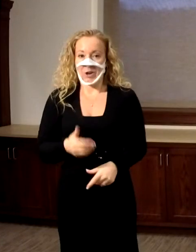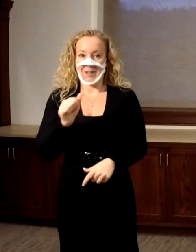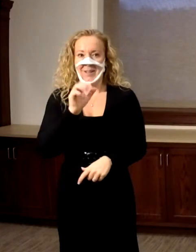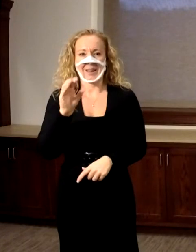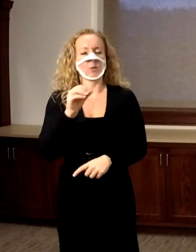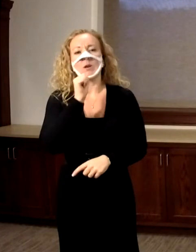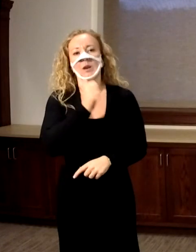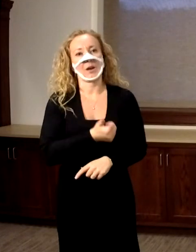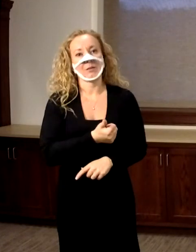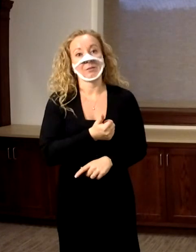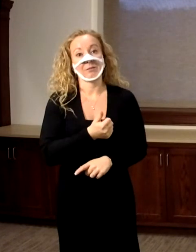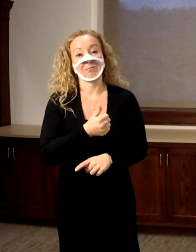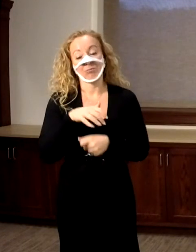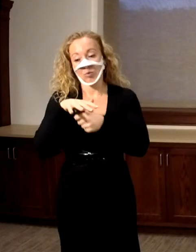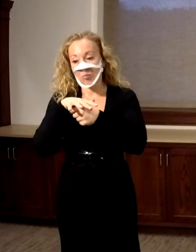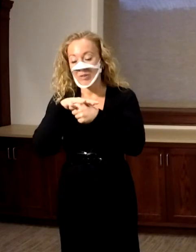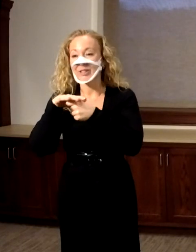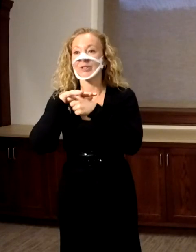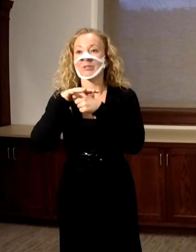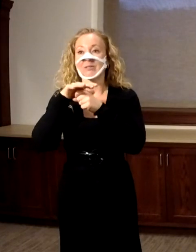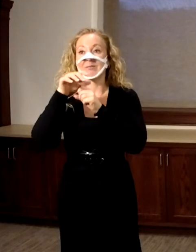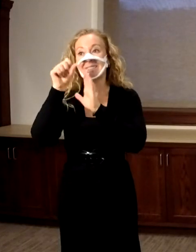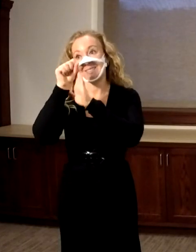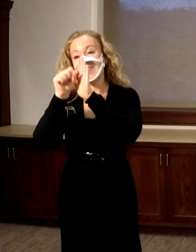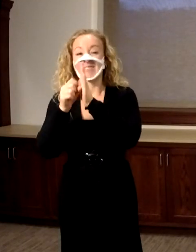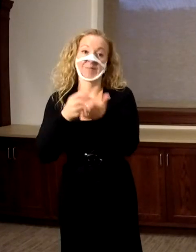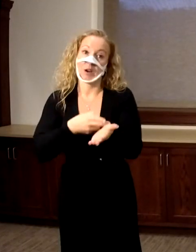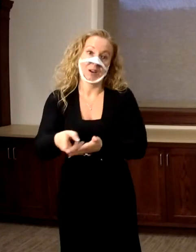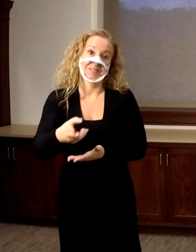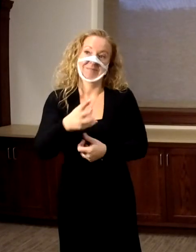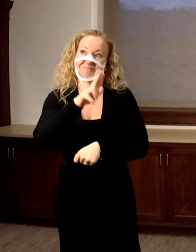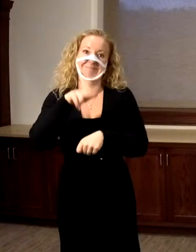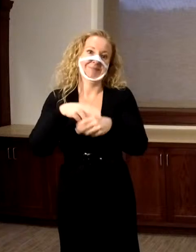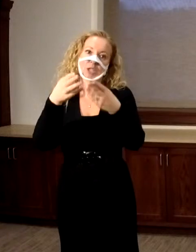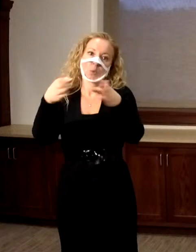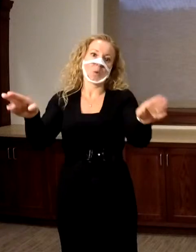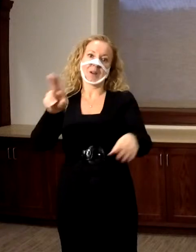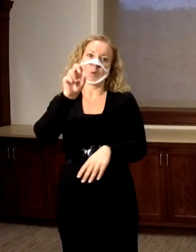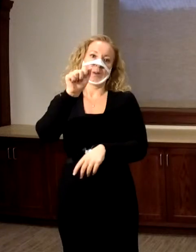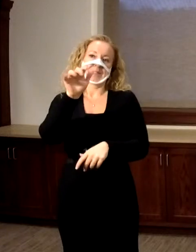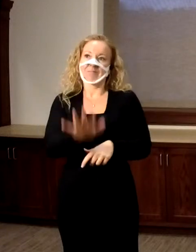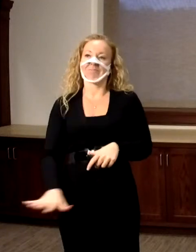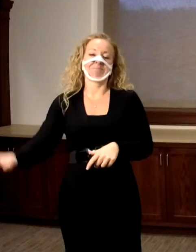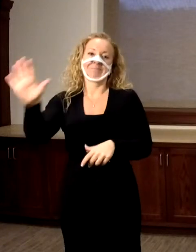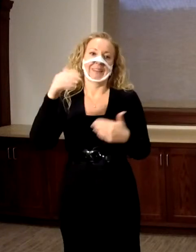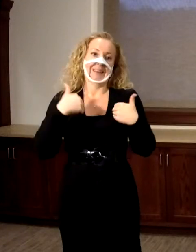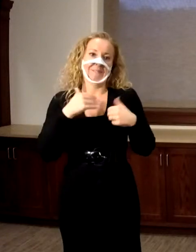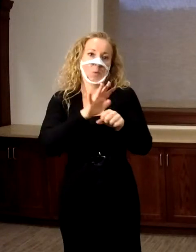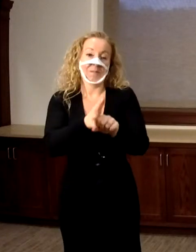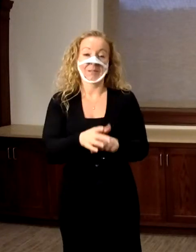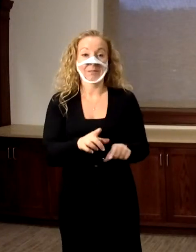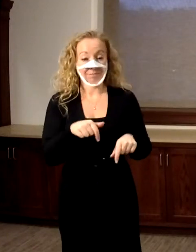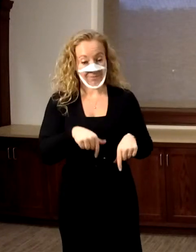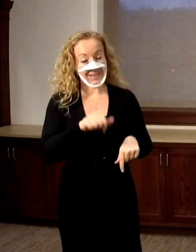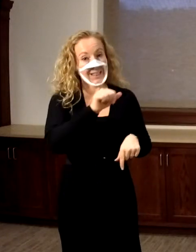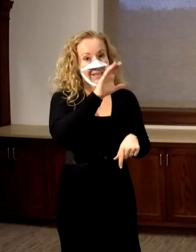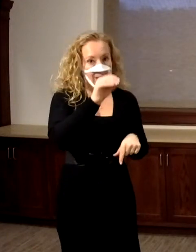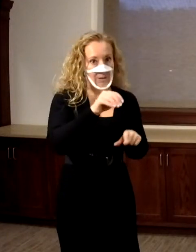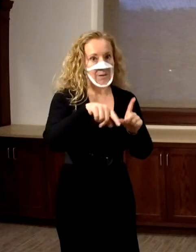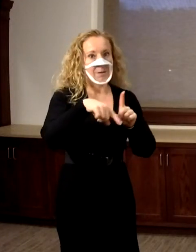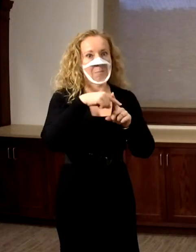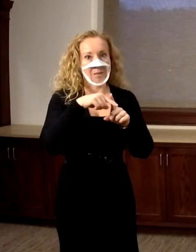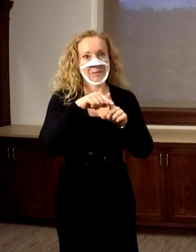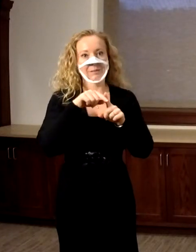state crisis, and frankly, it's a national crisis. Like Allegheny County, our surrounding counties are also